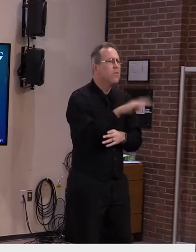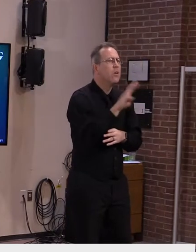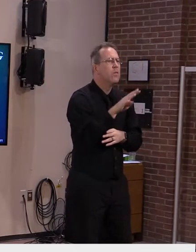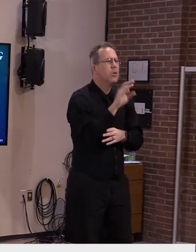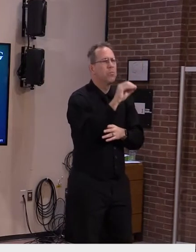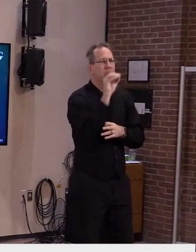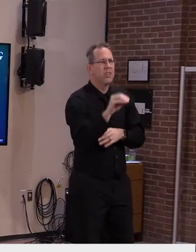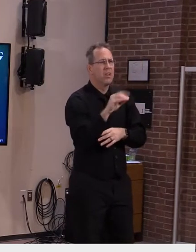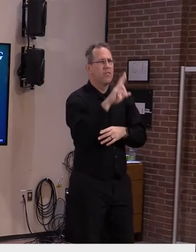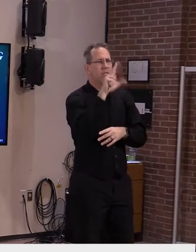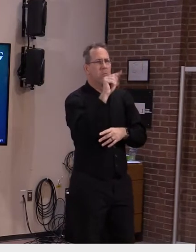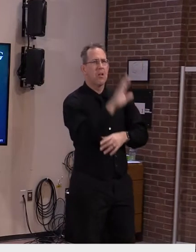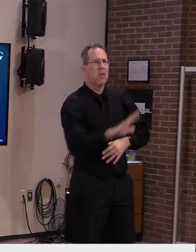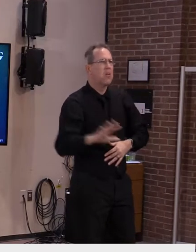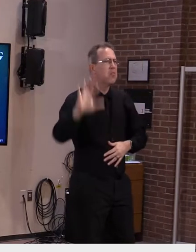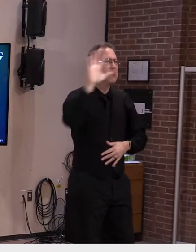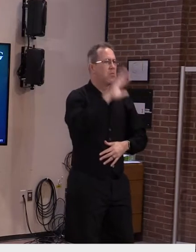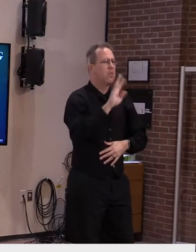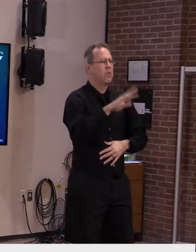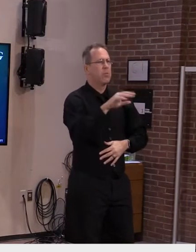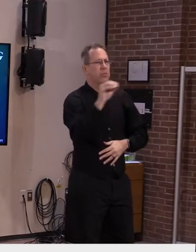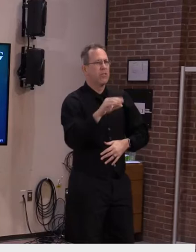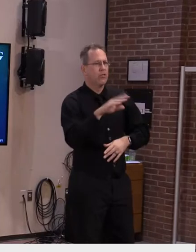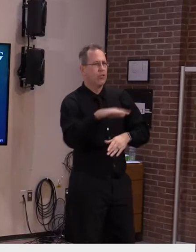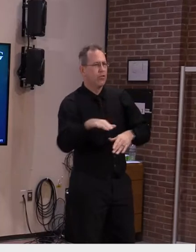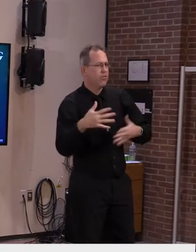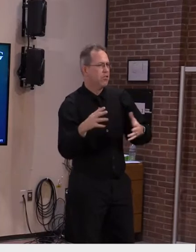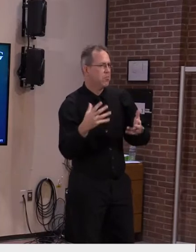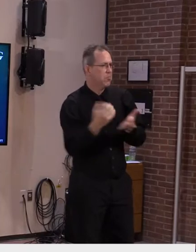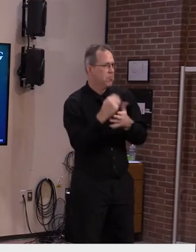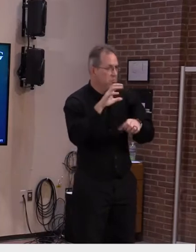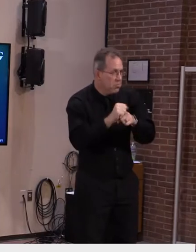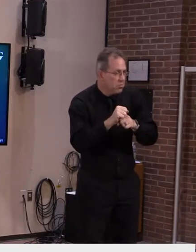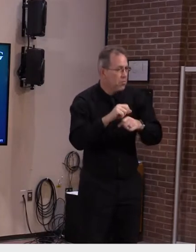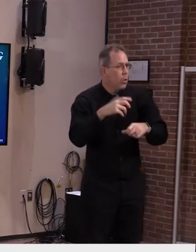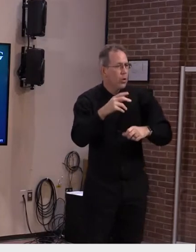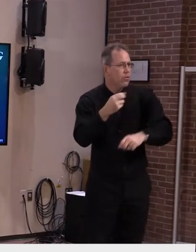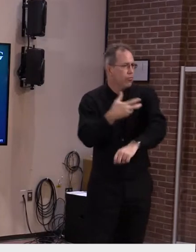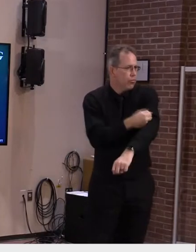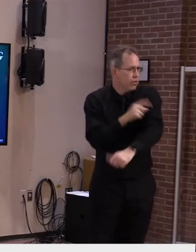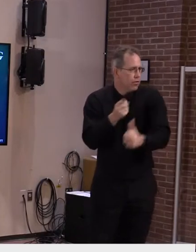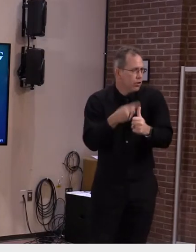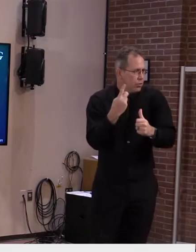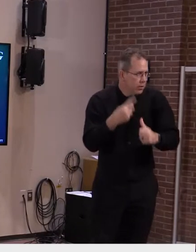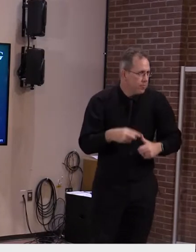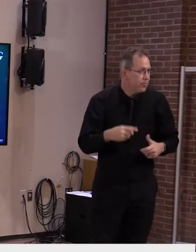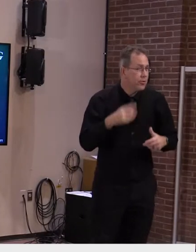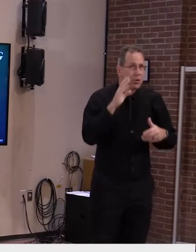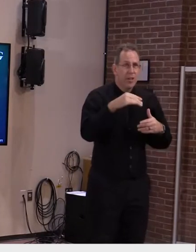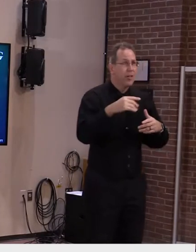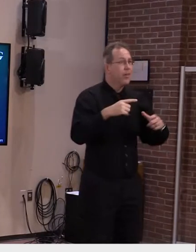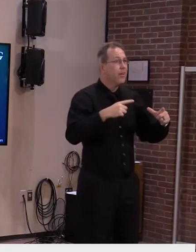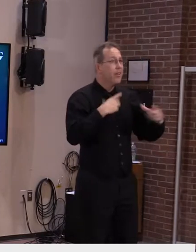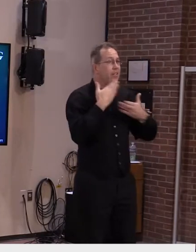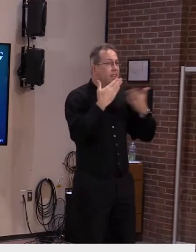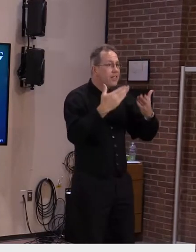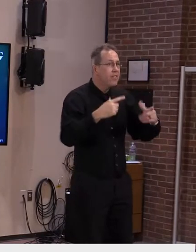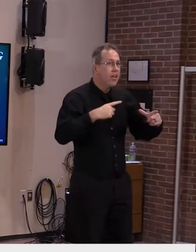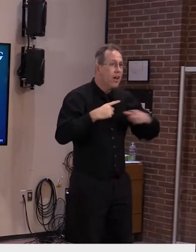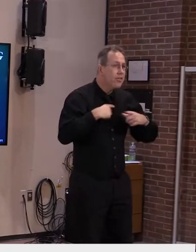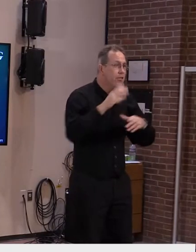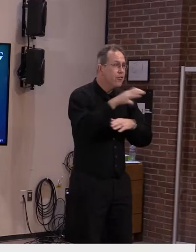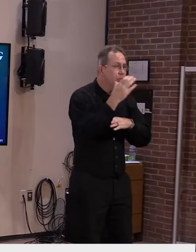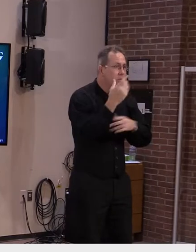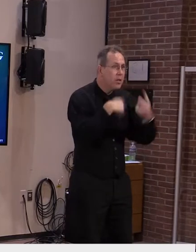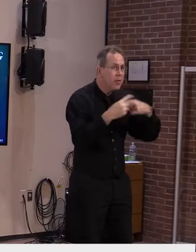we prepare for the winter holiday season, you still have time to get your child vaccinated before you gather with family and